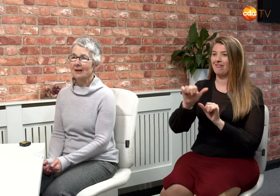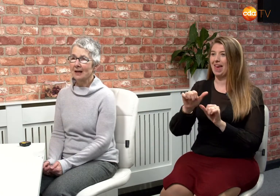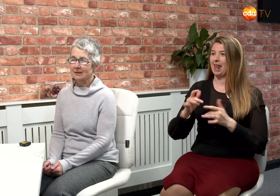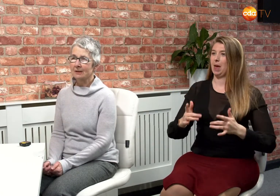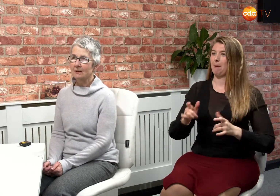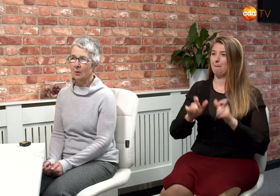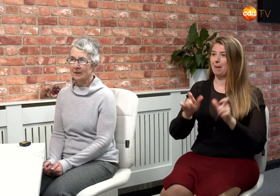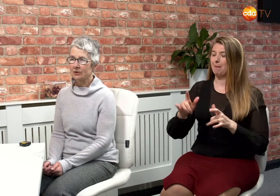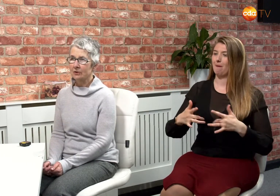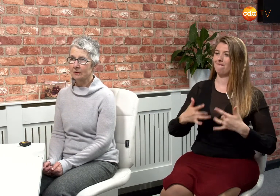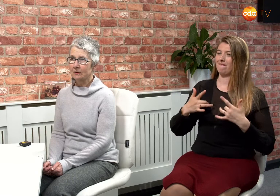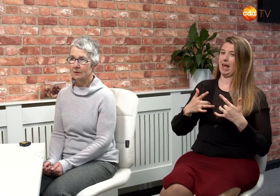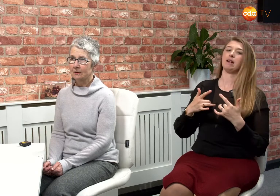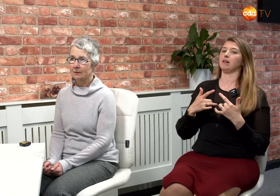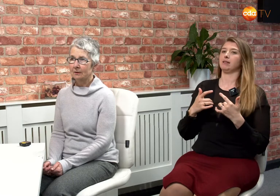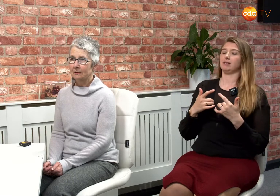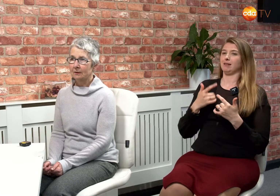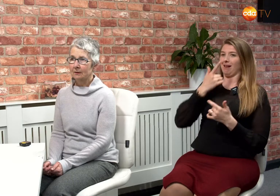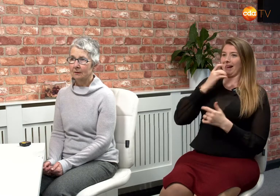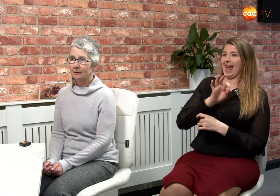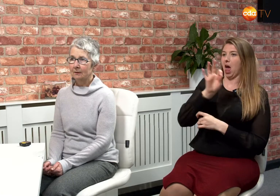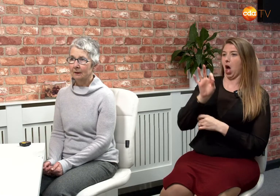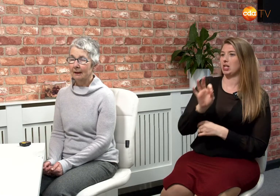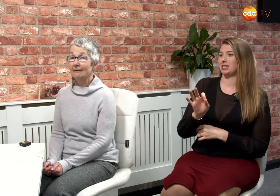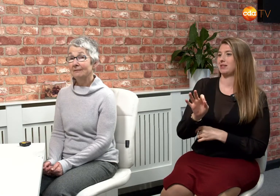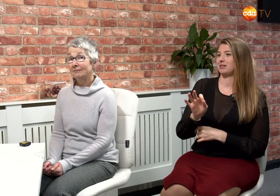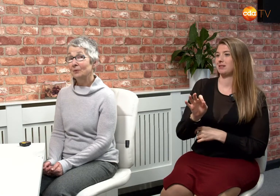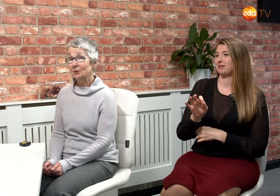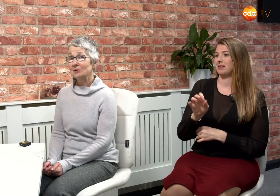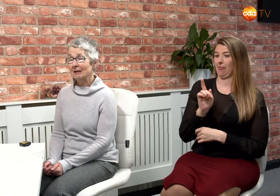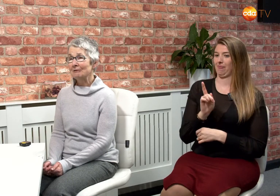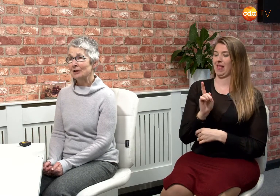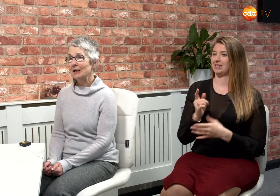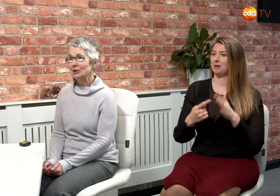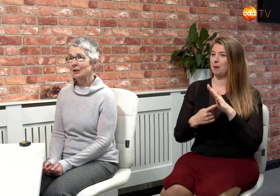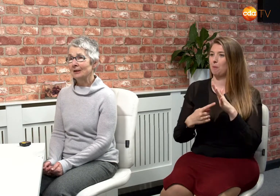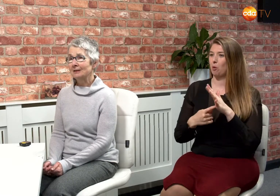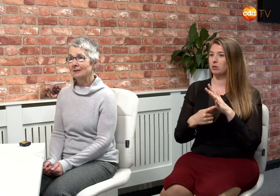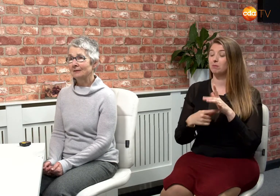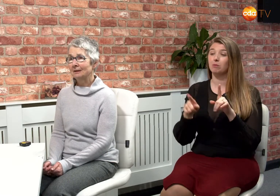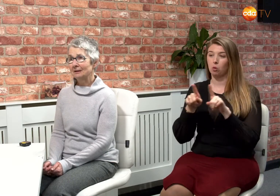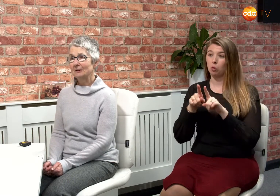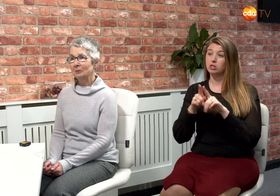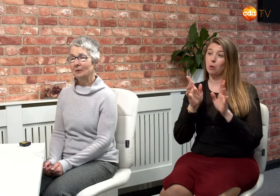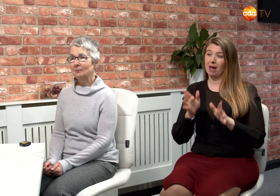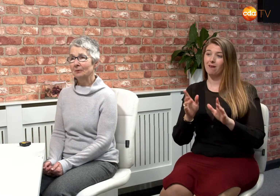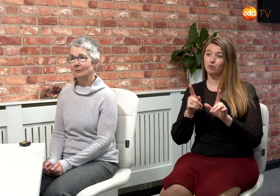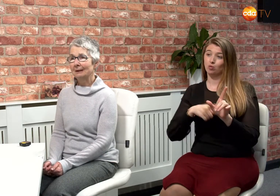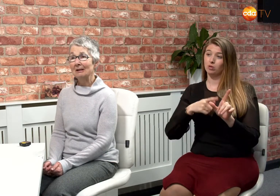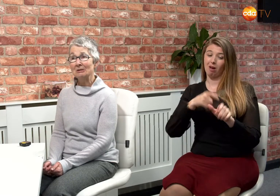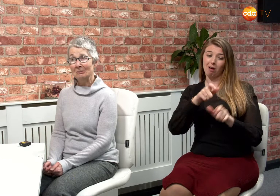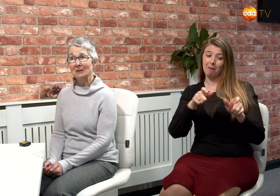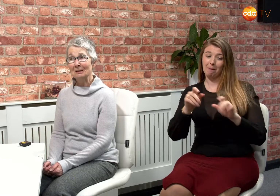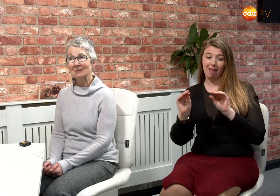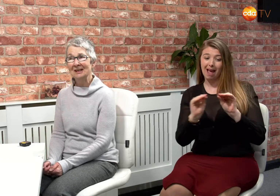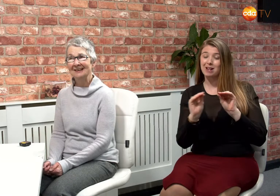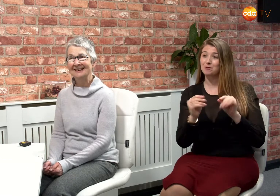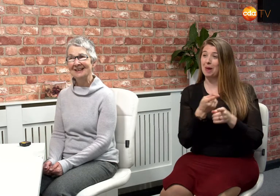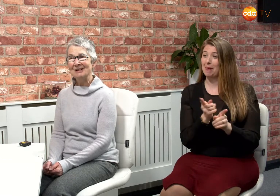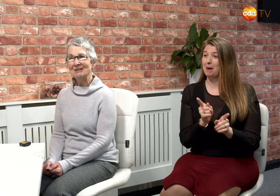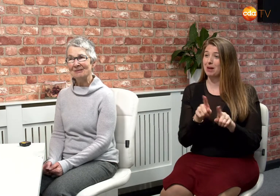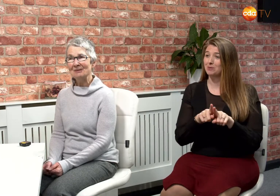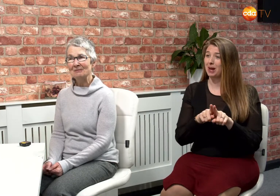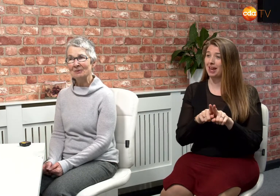better about asking questions. And we also have to educate our young people. And